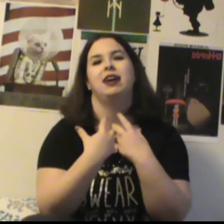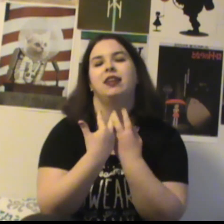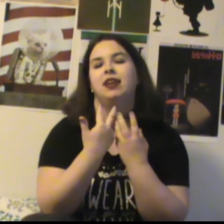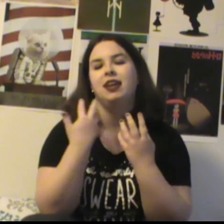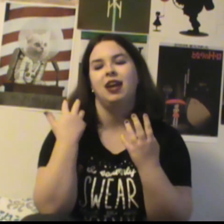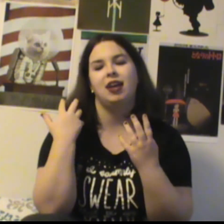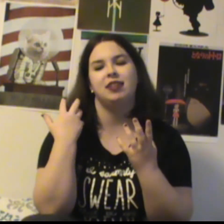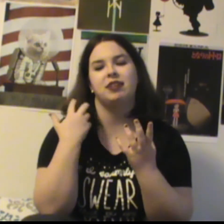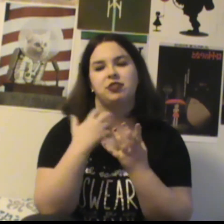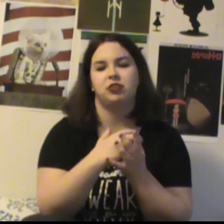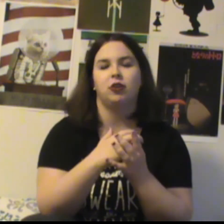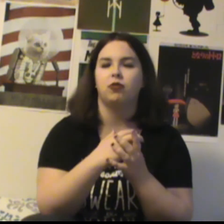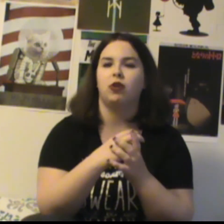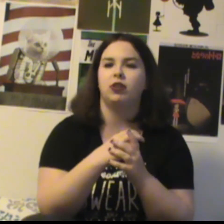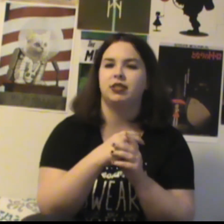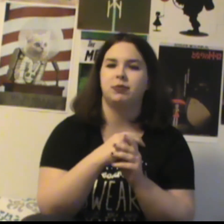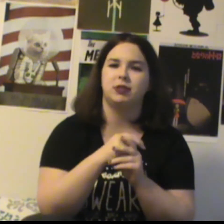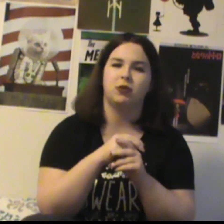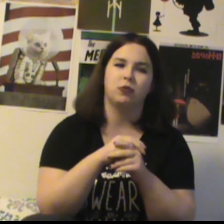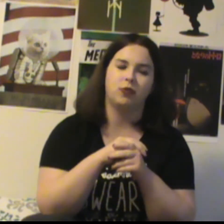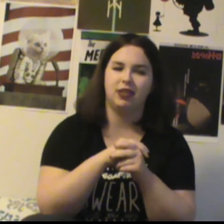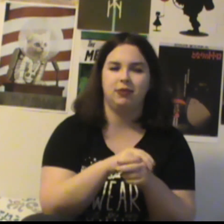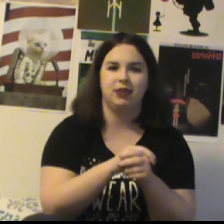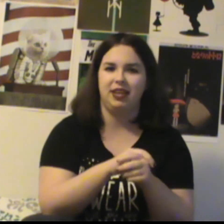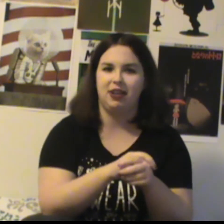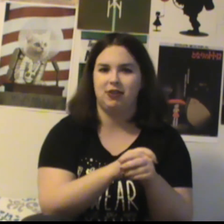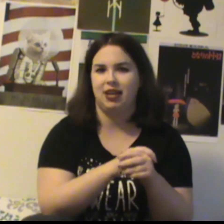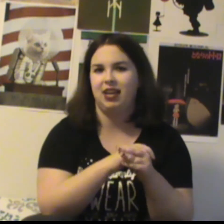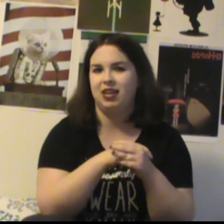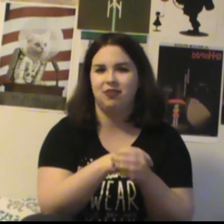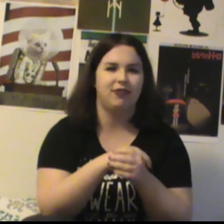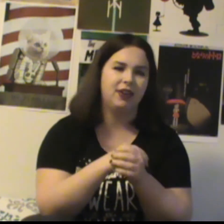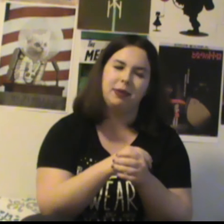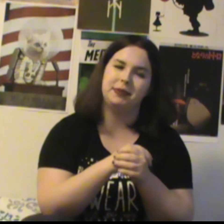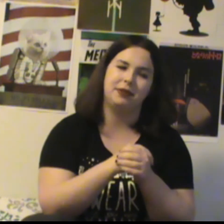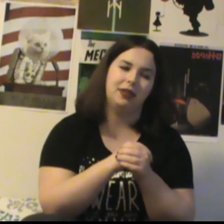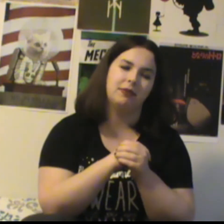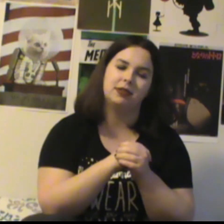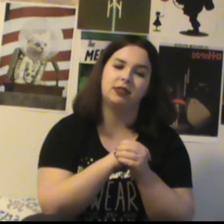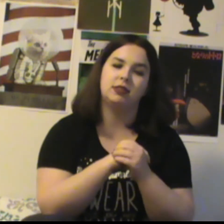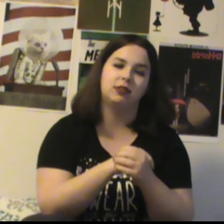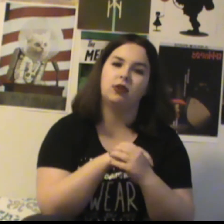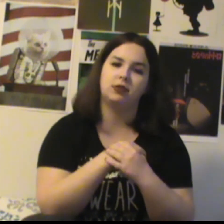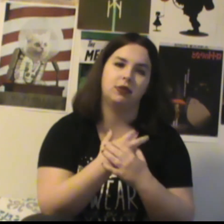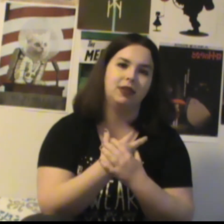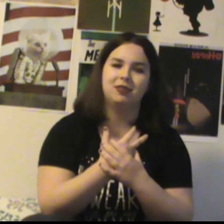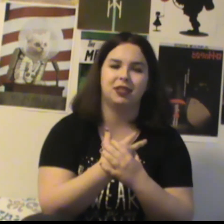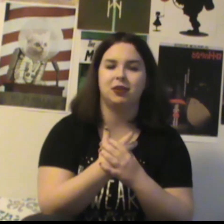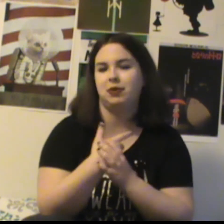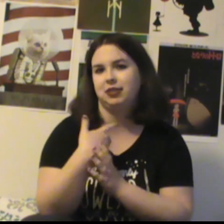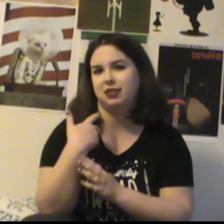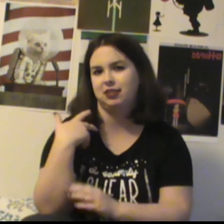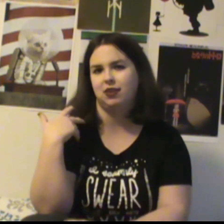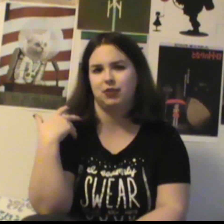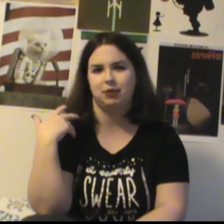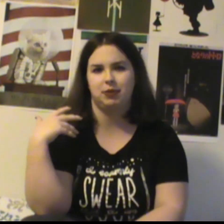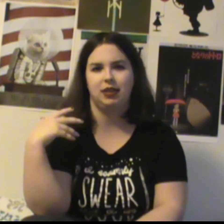that. And then just overall, this was a really, really entertaining and fun episode that was so interesting to watch and see how everything played